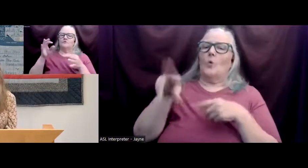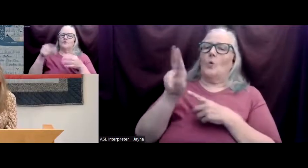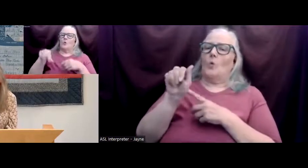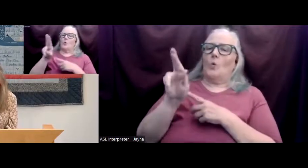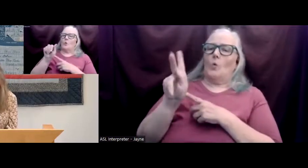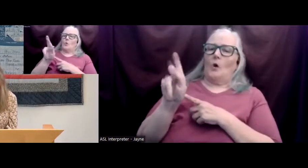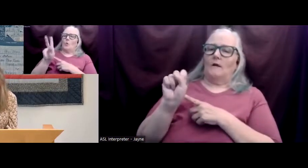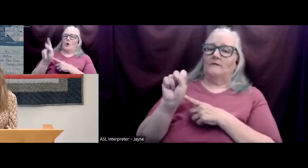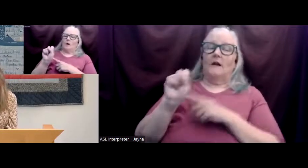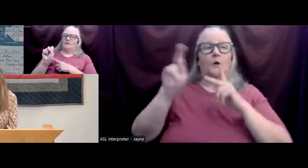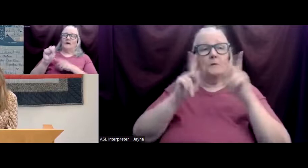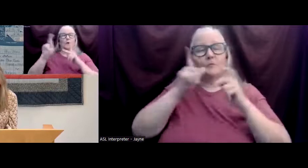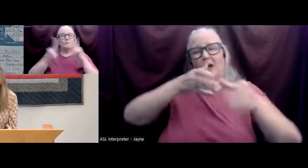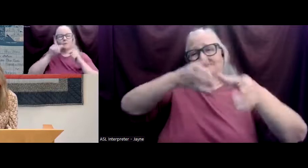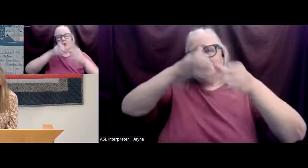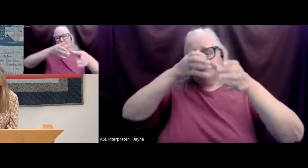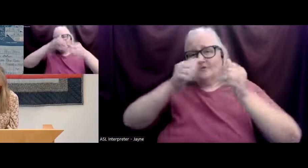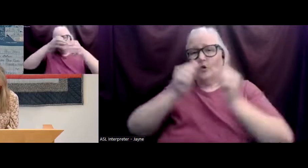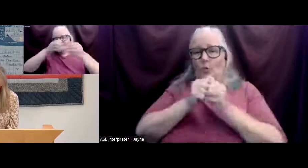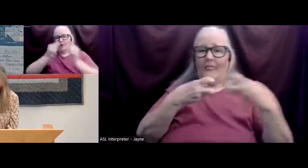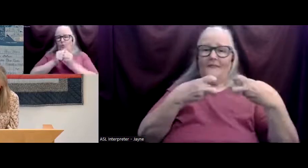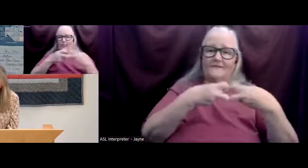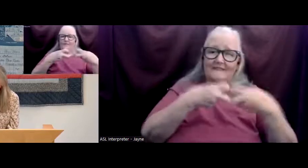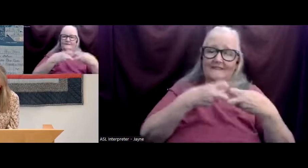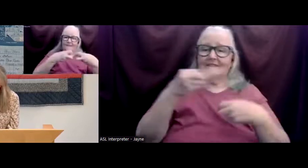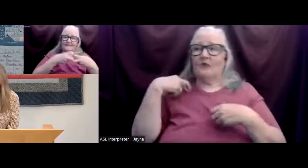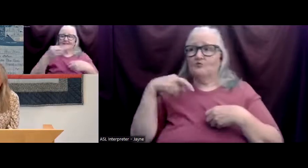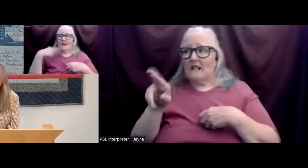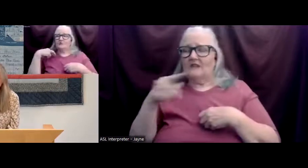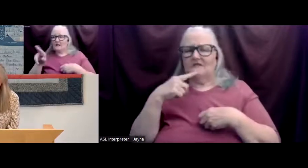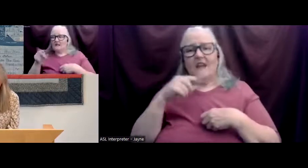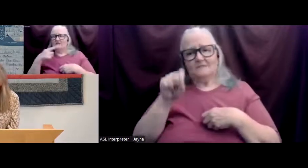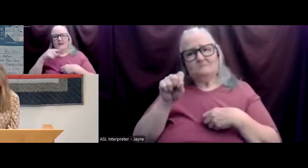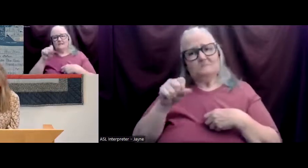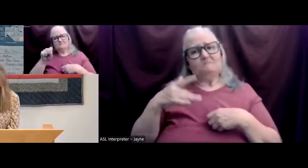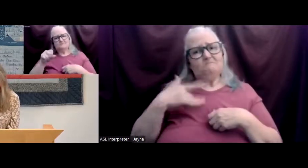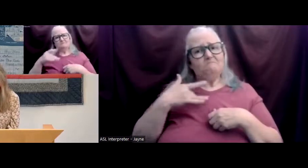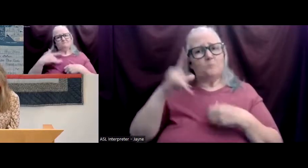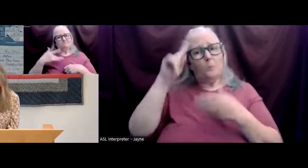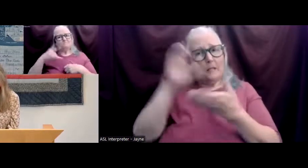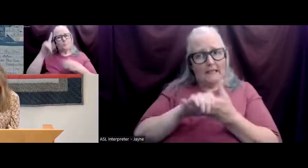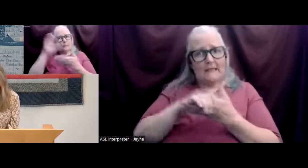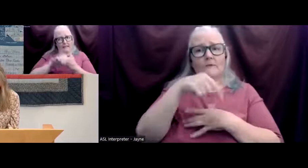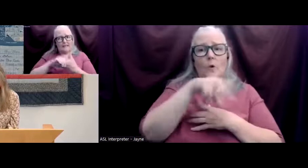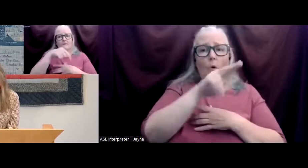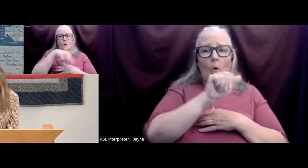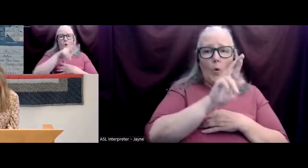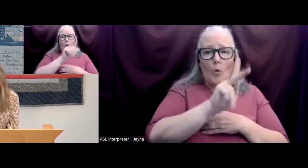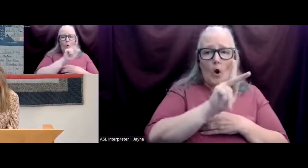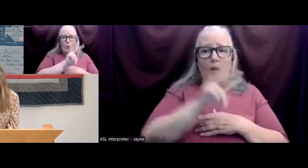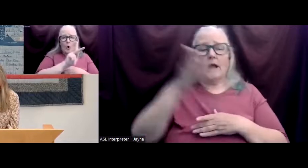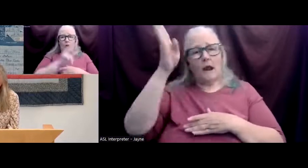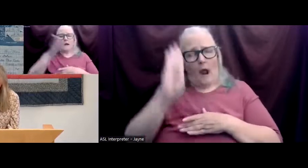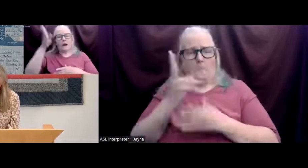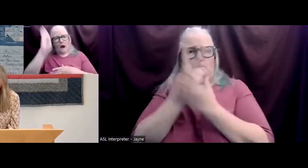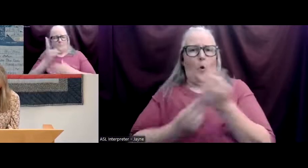about quantum physics or religion tell me they have good reason to believe that quarks and God exist. And they tell me that